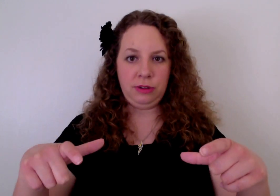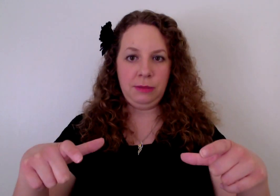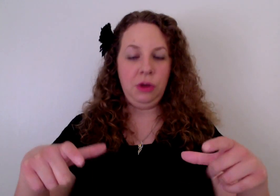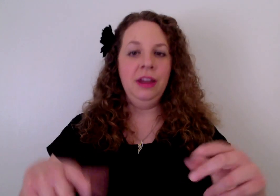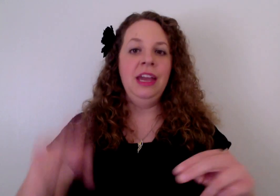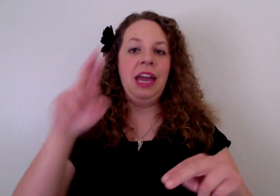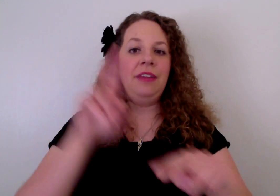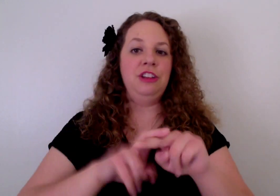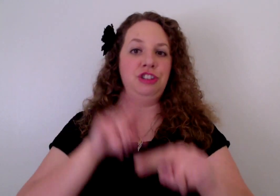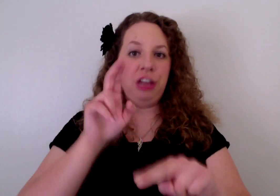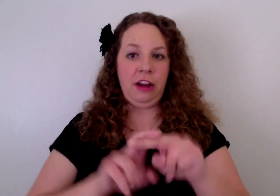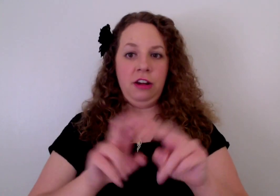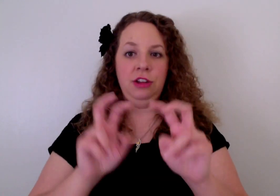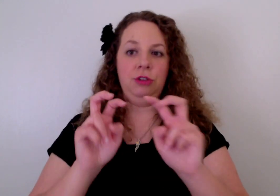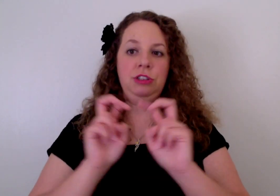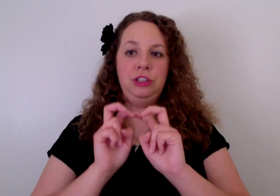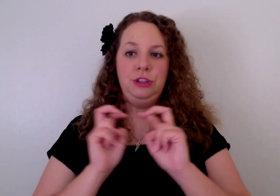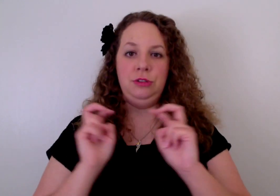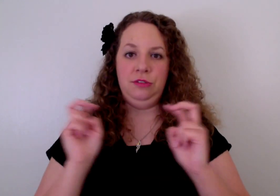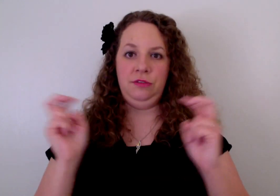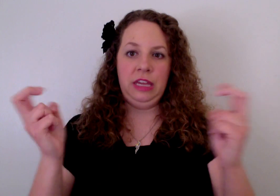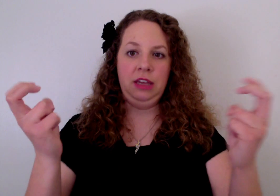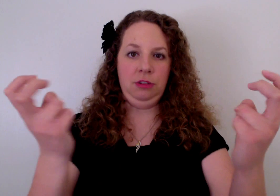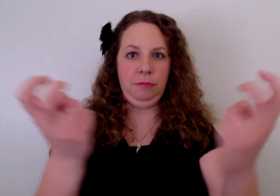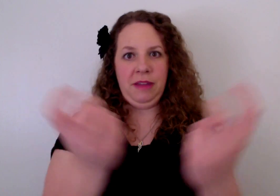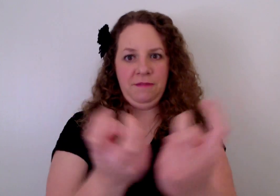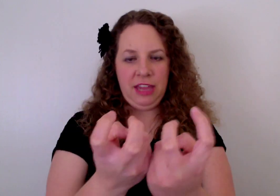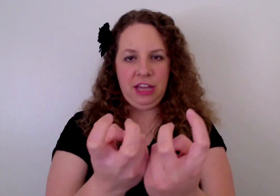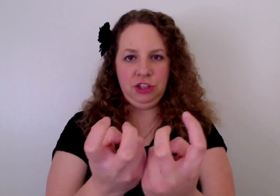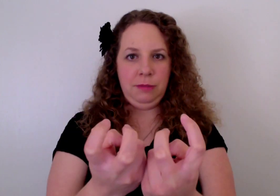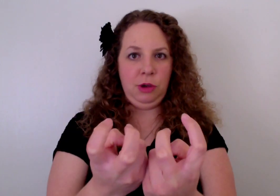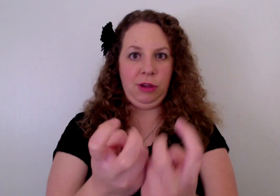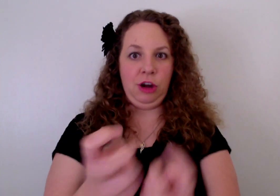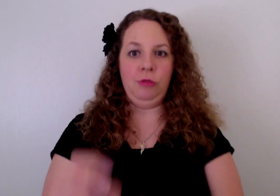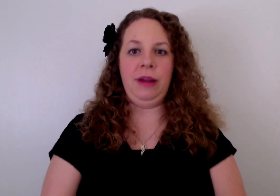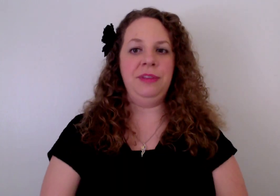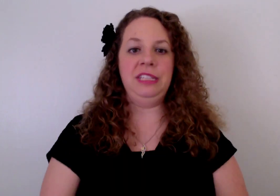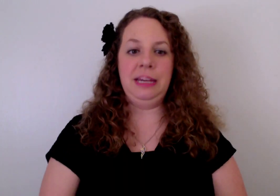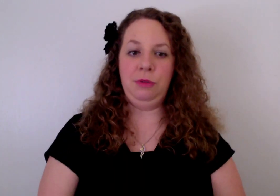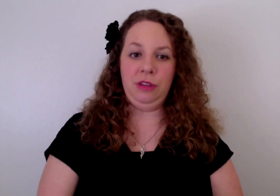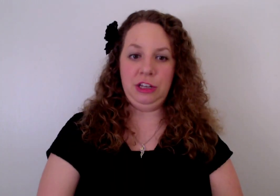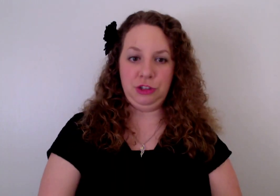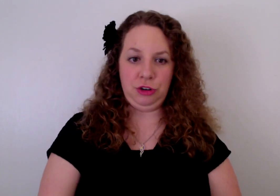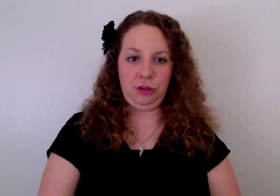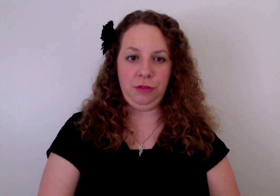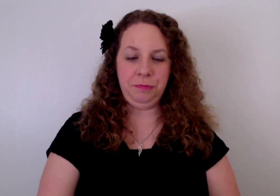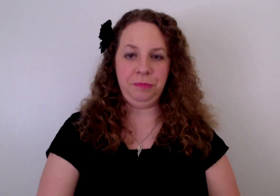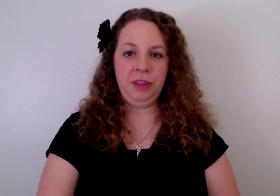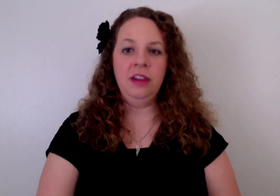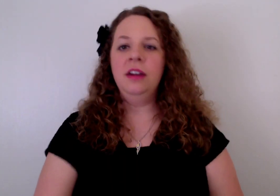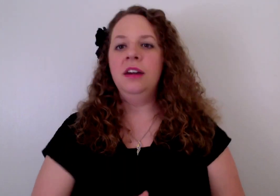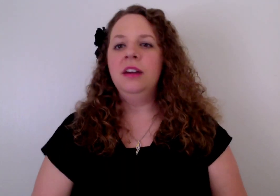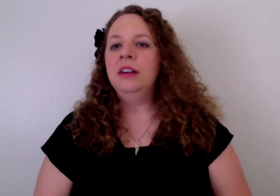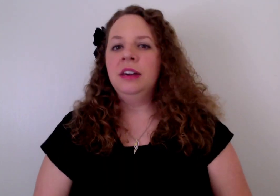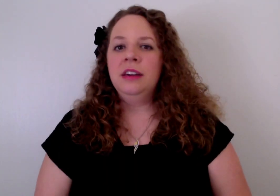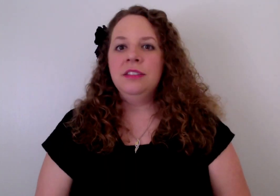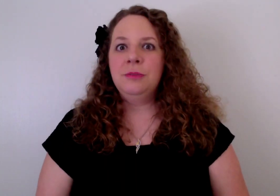table. And then chair, you're going to do the V or bent V handshape going around the table in a circle. Then